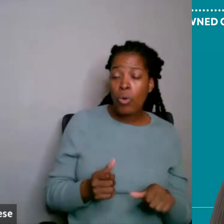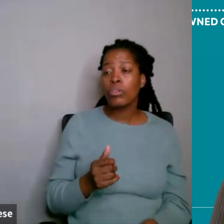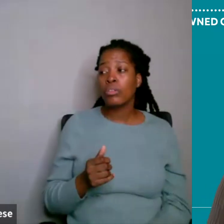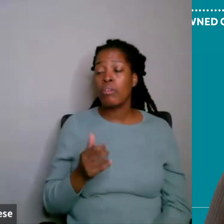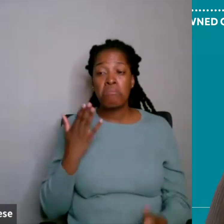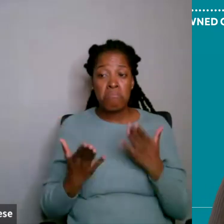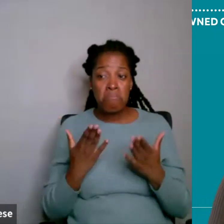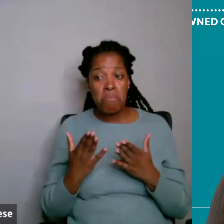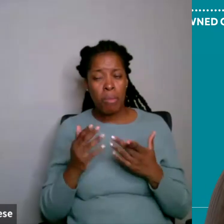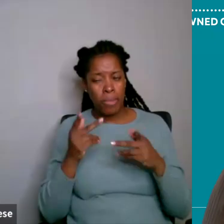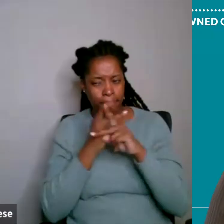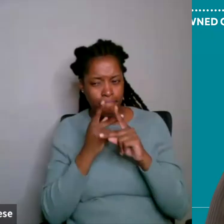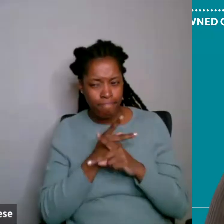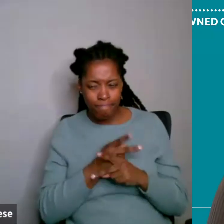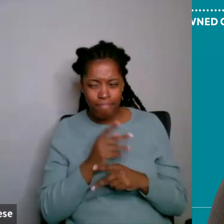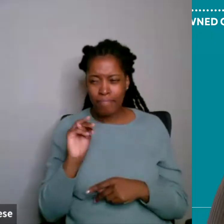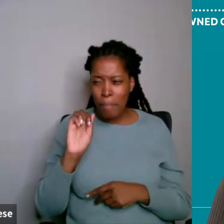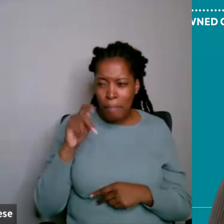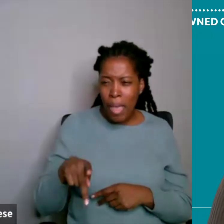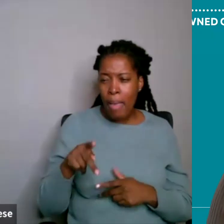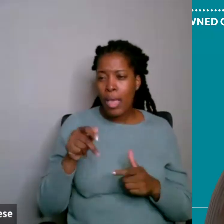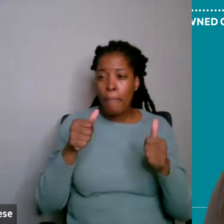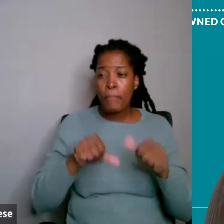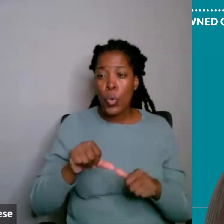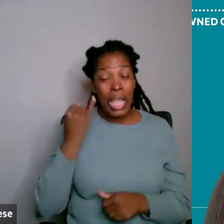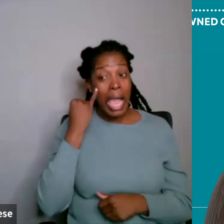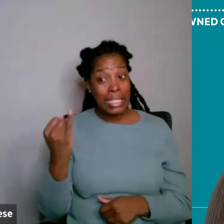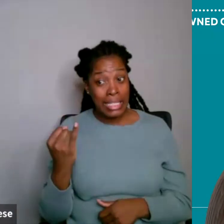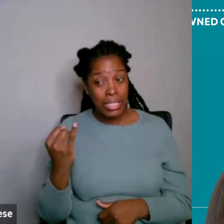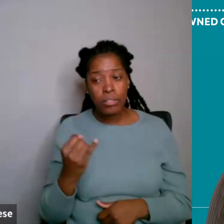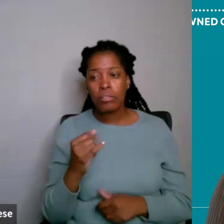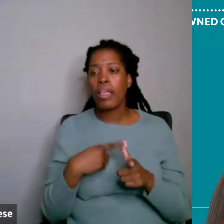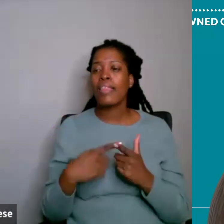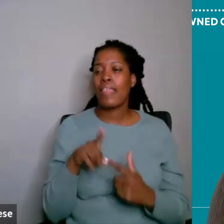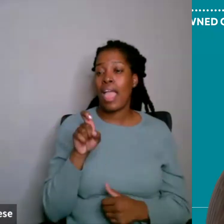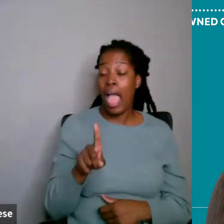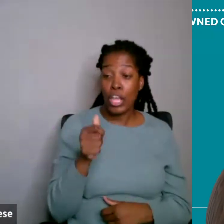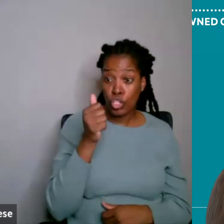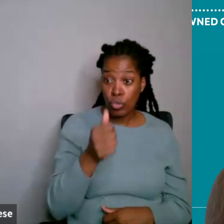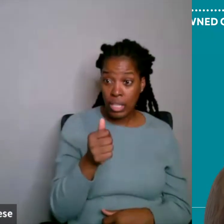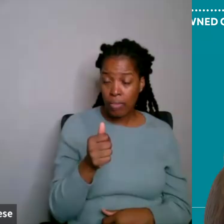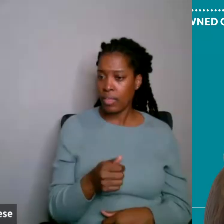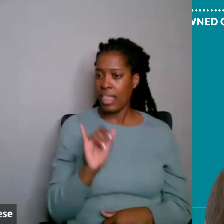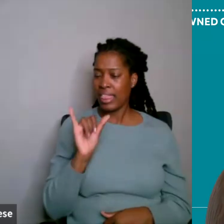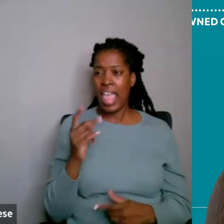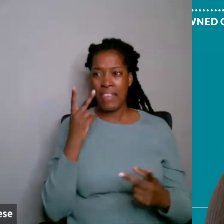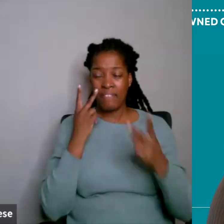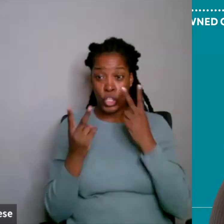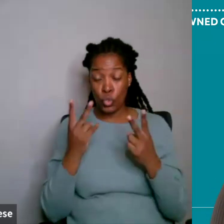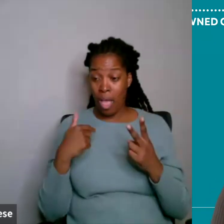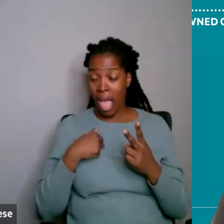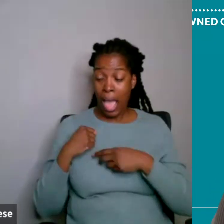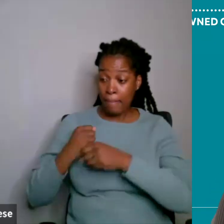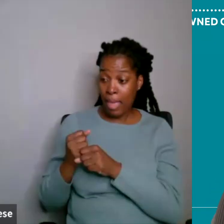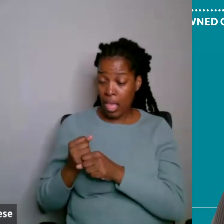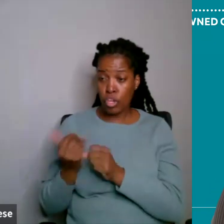or mapping out in some way a post idea, and ask yourself, does the visual I've created